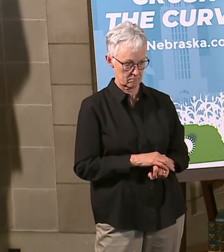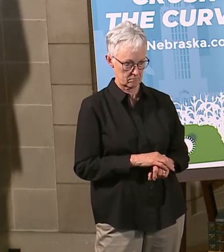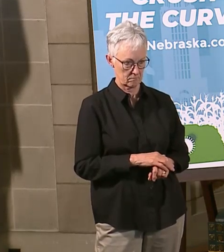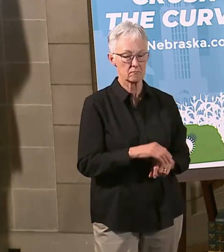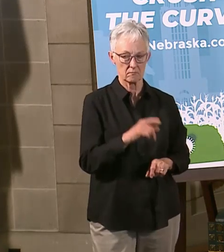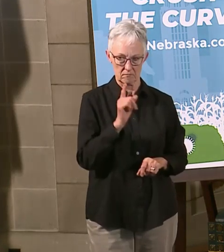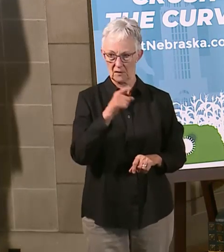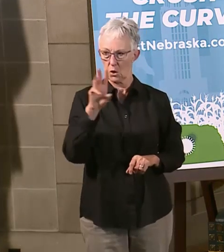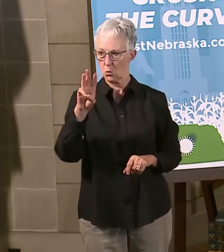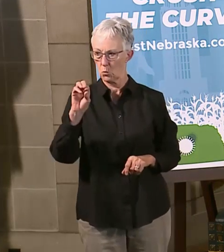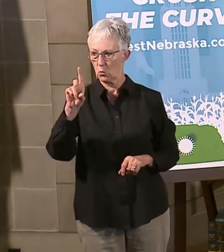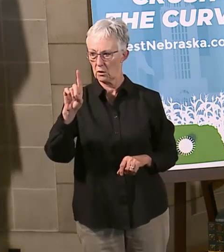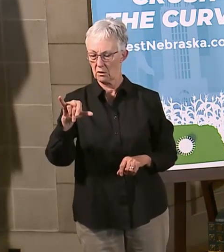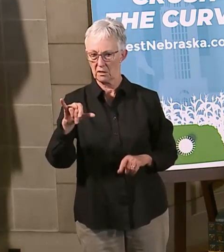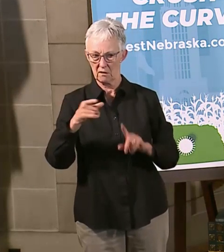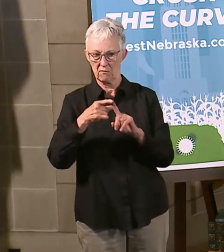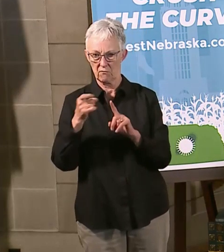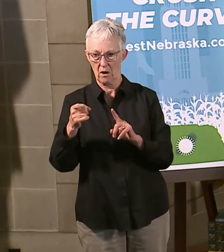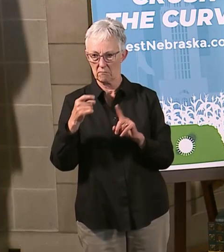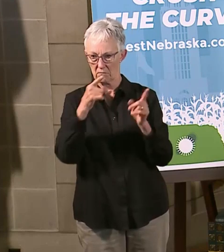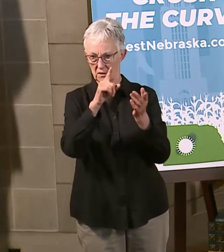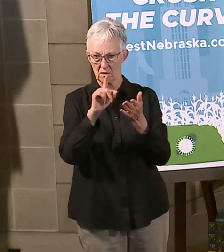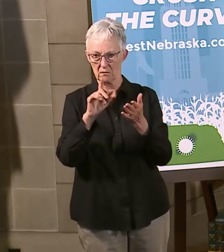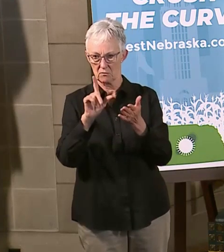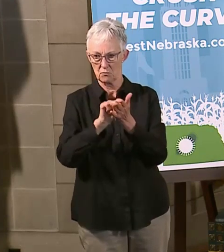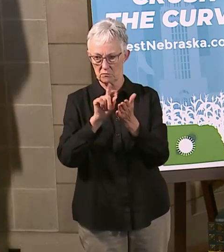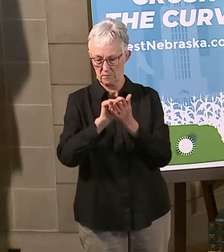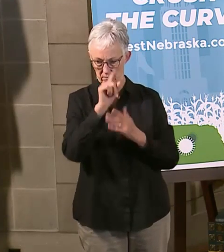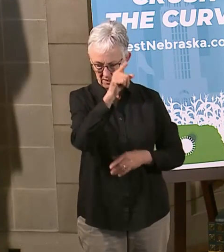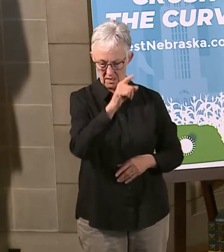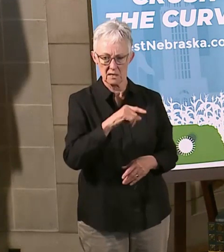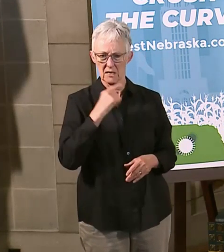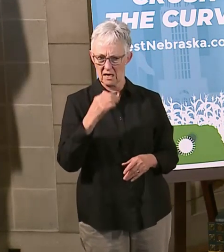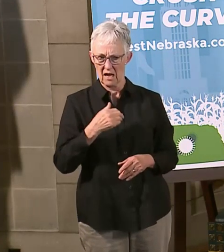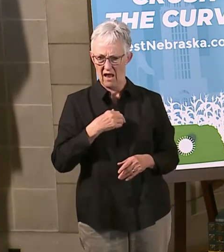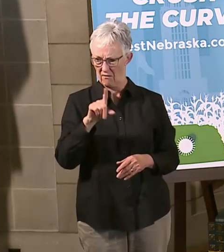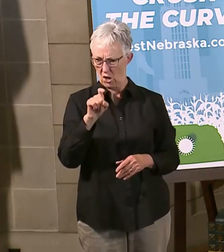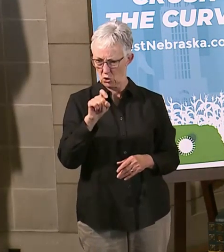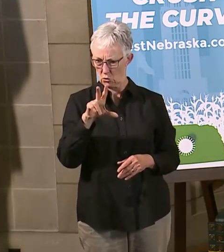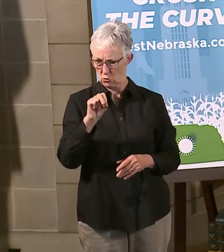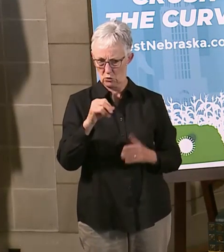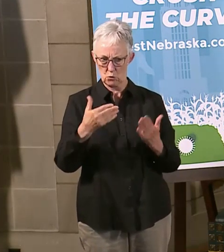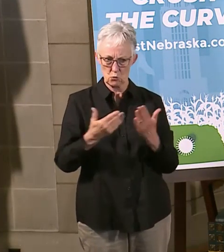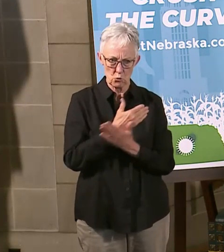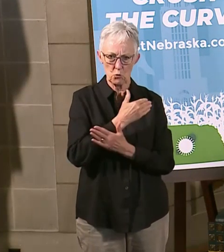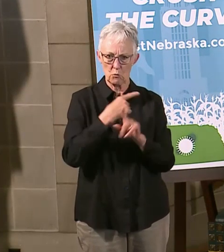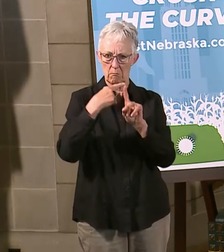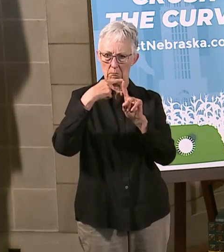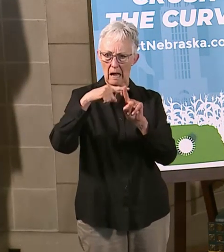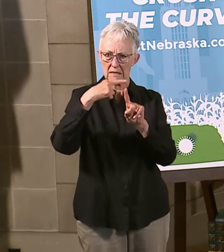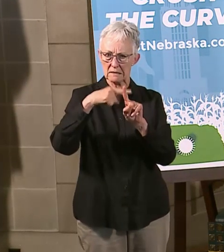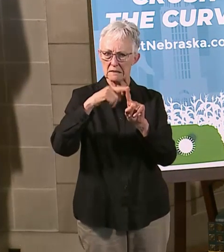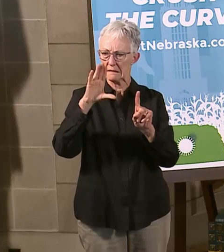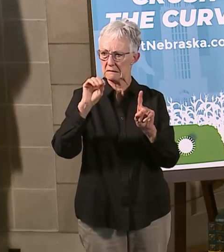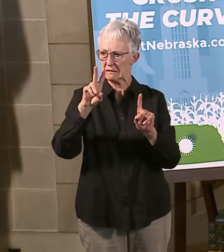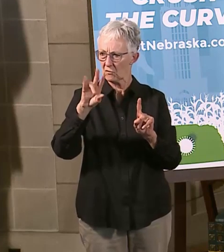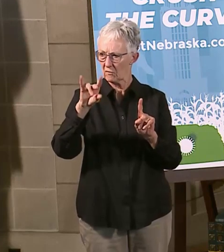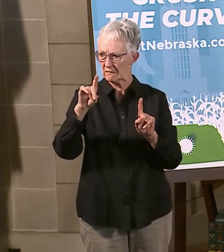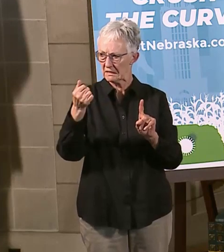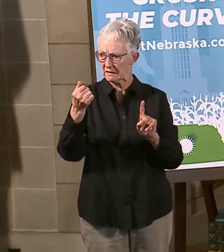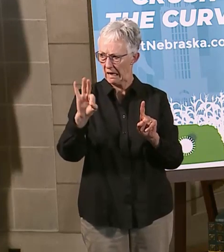So Woody from KSCG says there's 133 new positives in Dakota County today, and are they connected to one of the